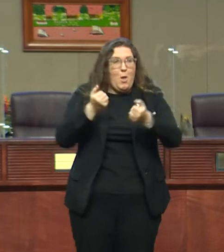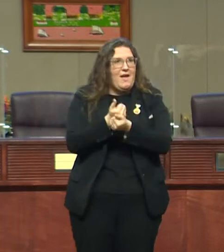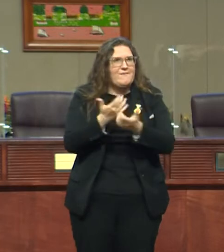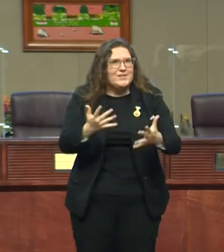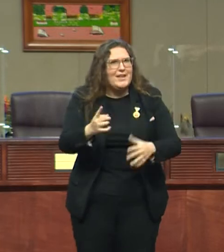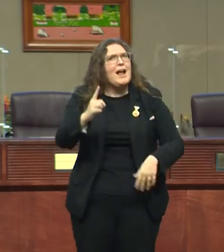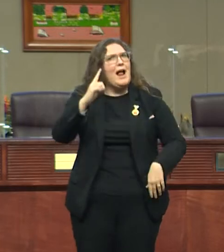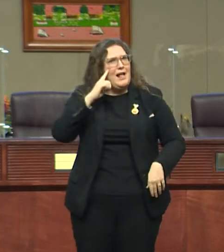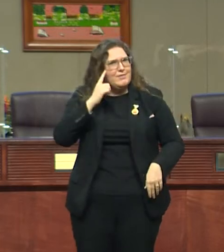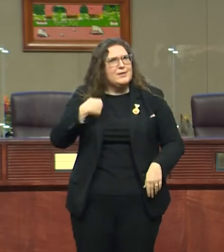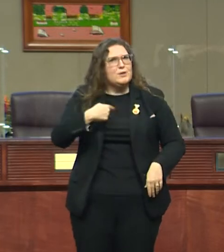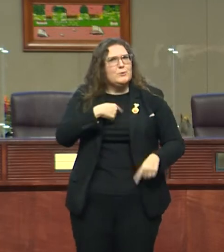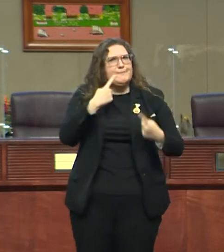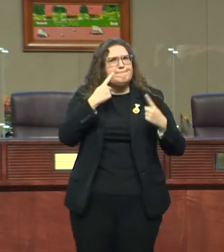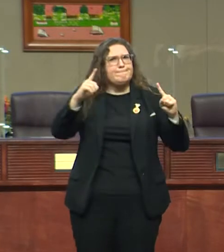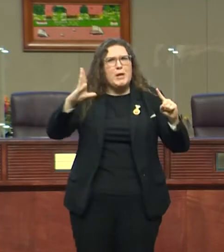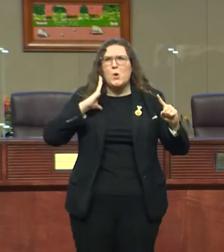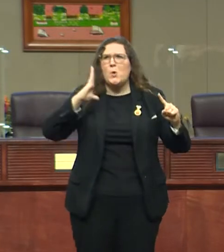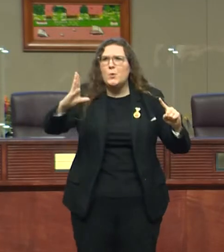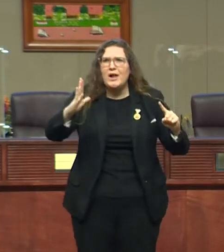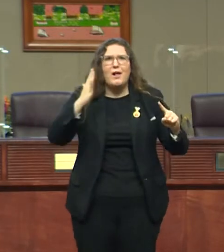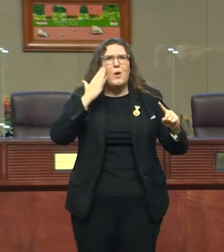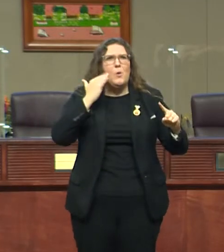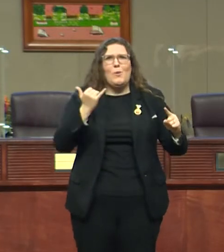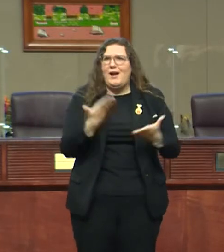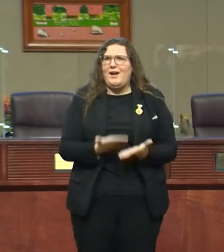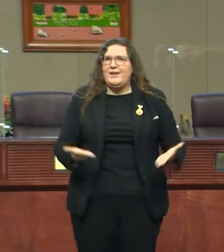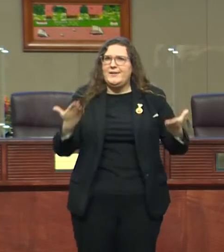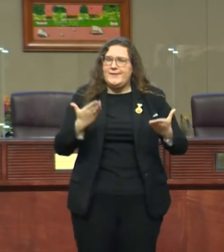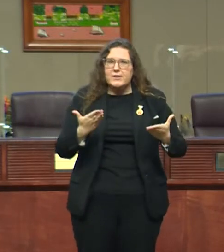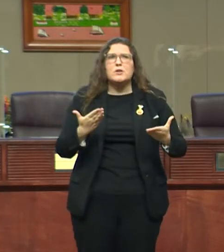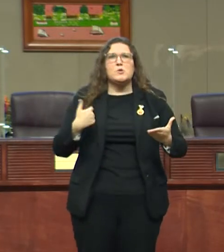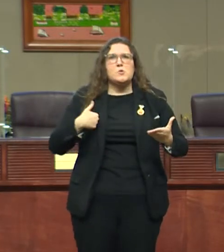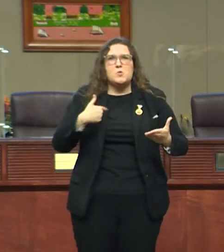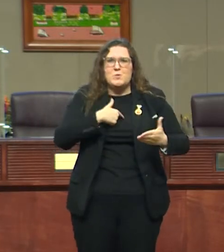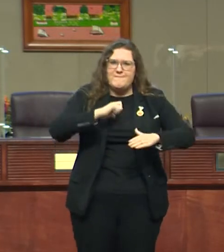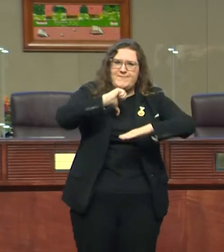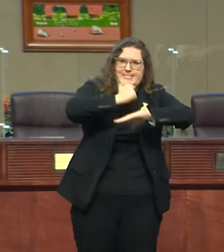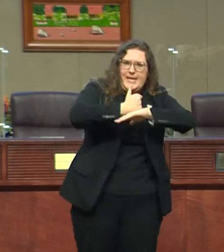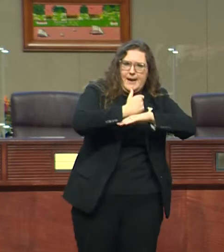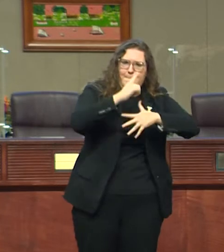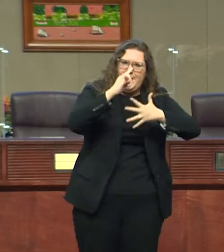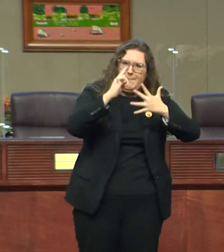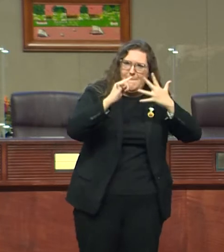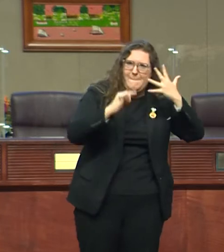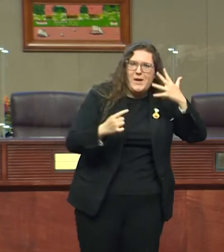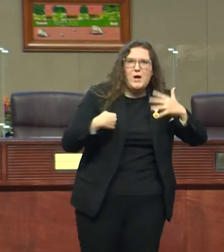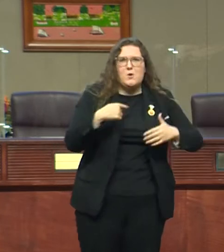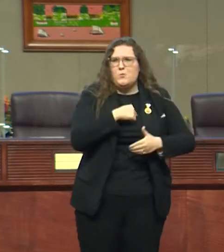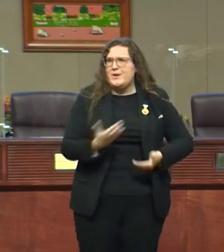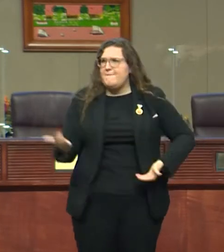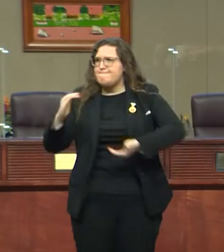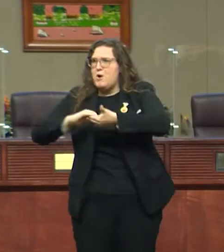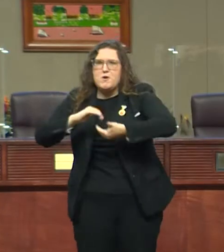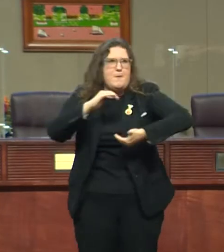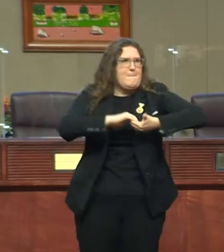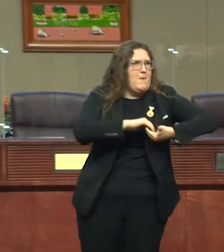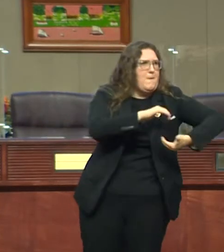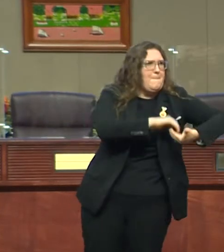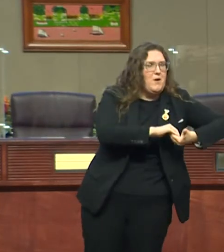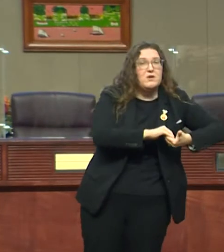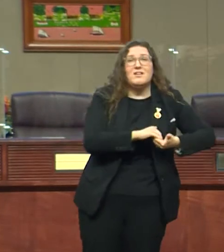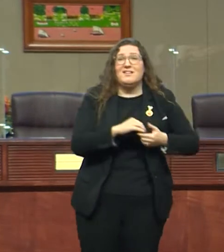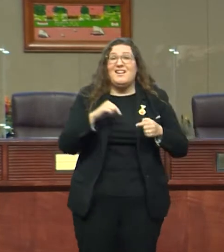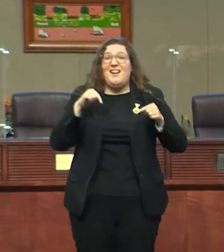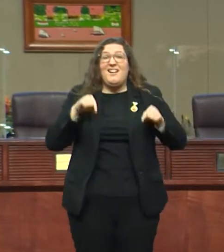fully engaged. They are great partners. We have suggested a couple of things, but everything is in place. It's a pandemic environment.